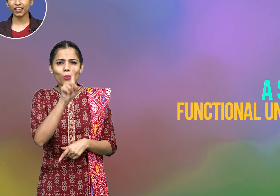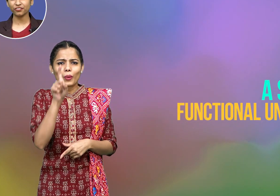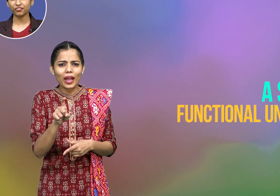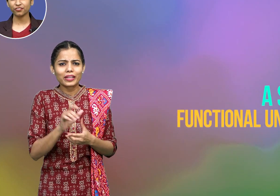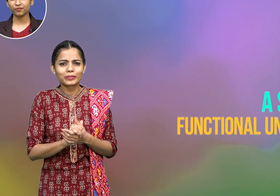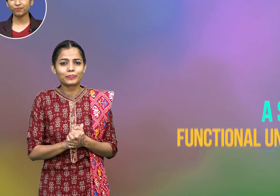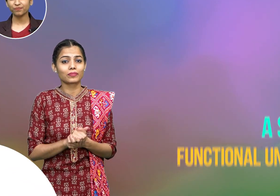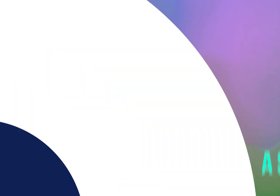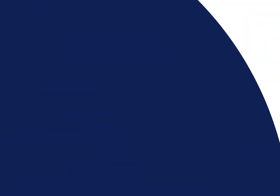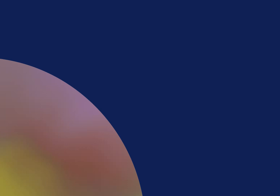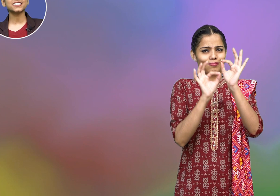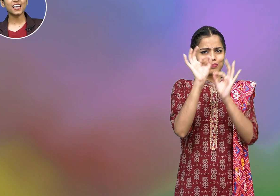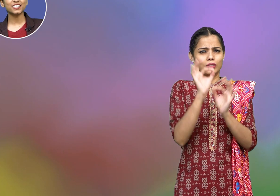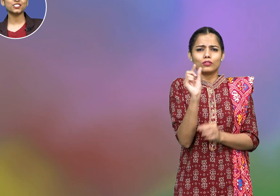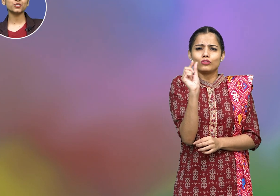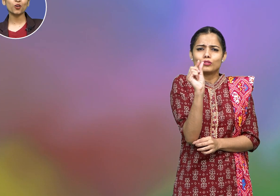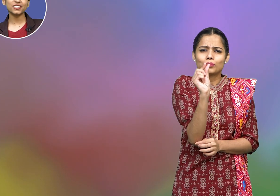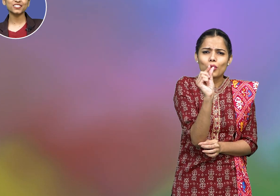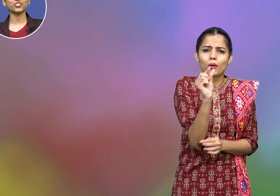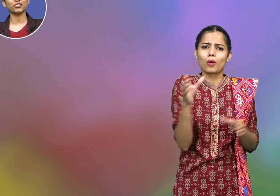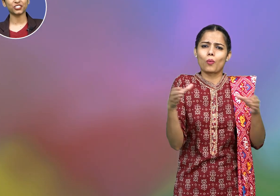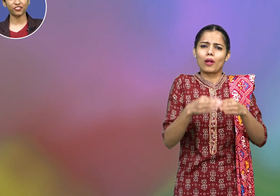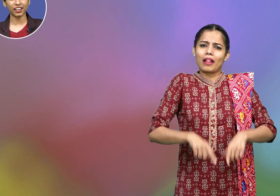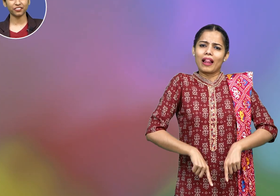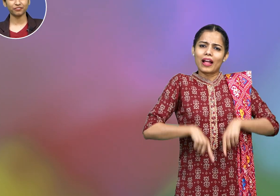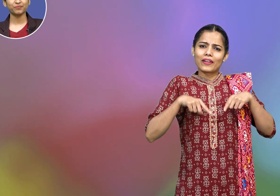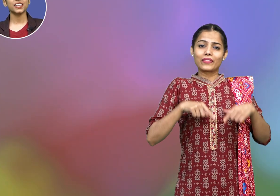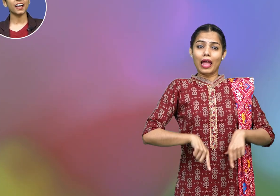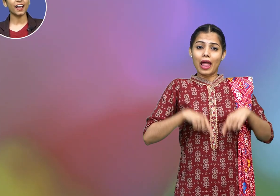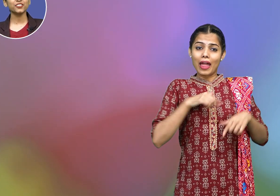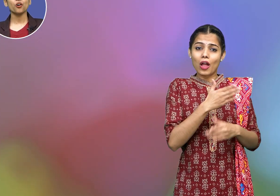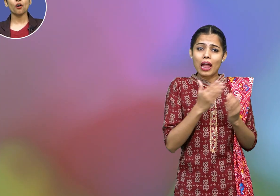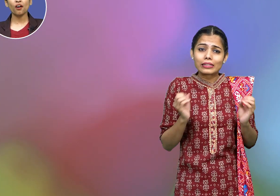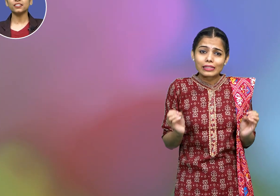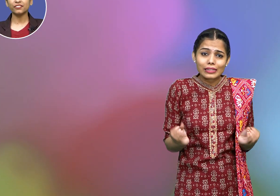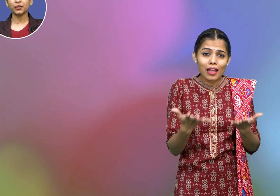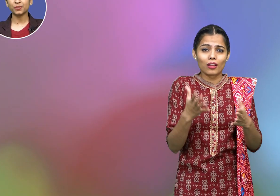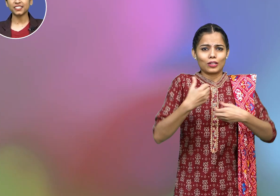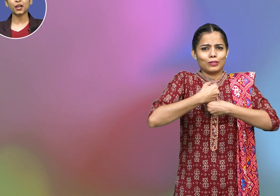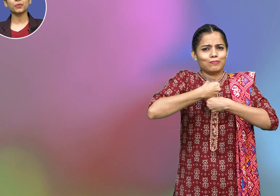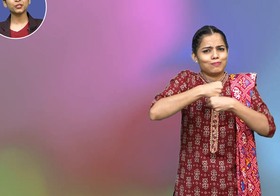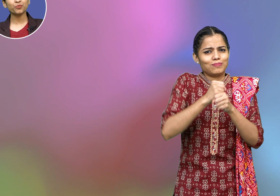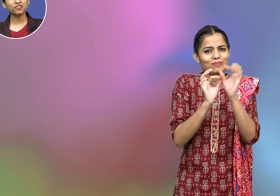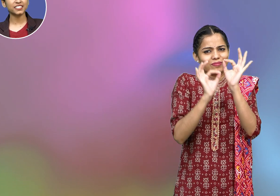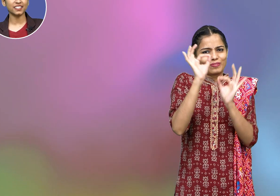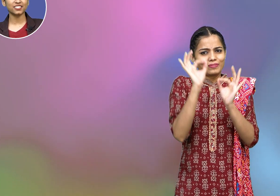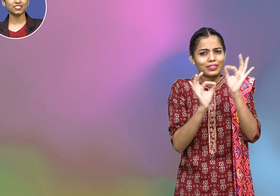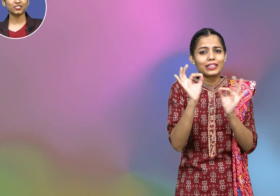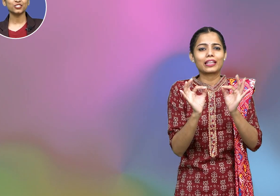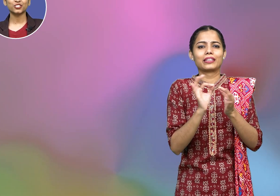of life? The cell is the smallest unit of life and all living beings are made up